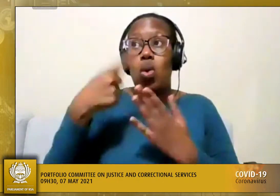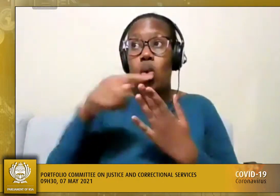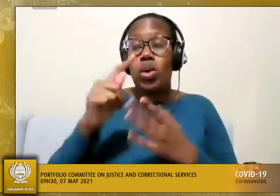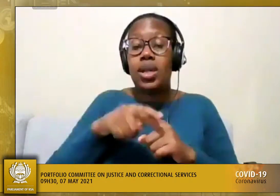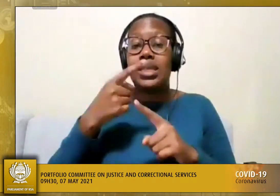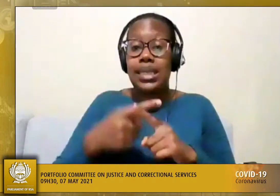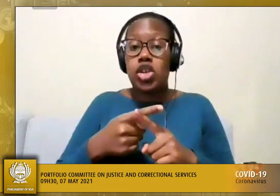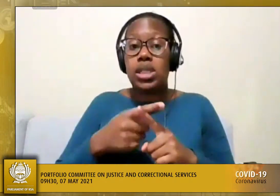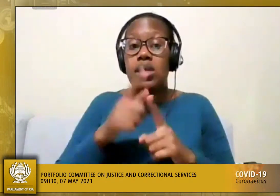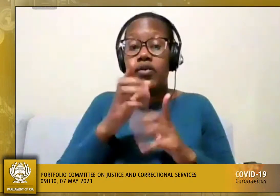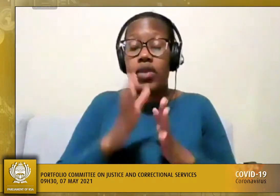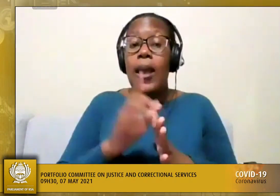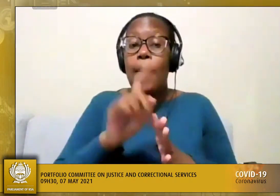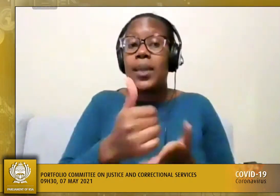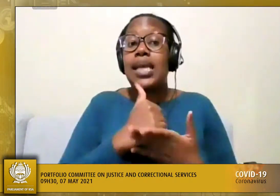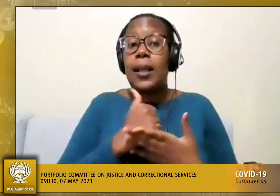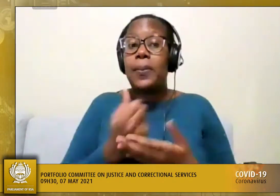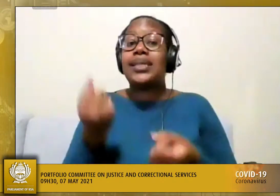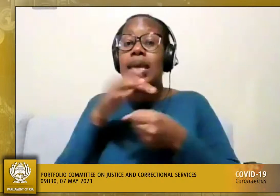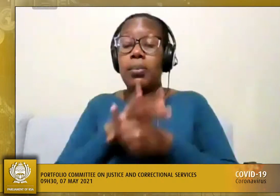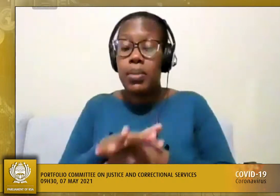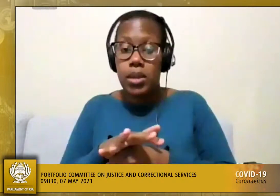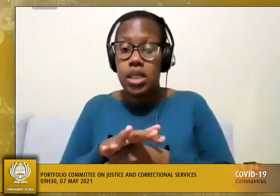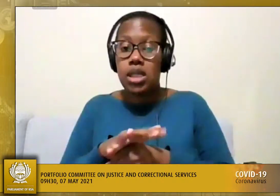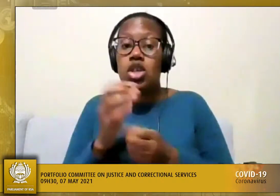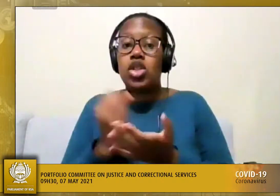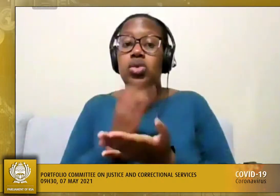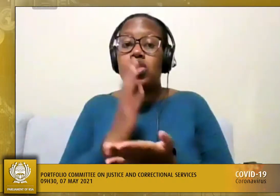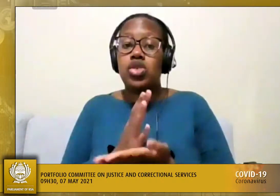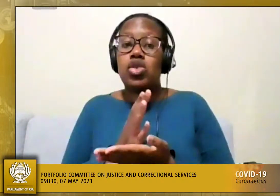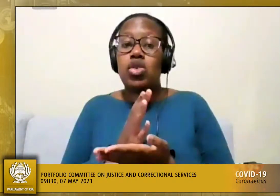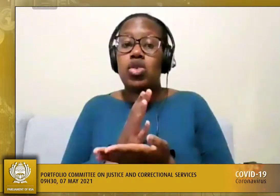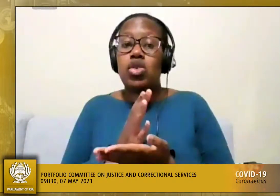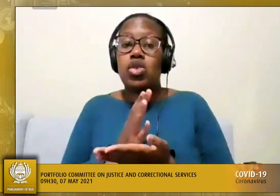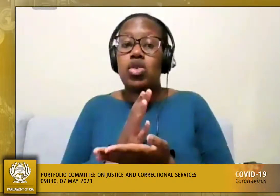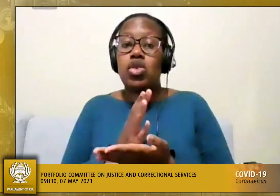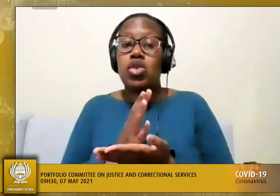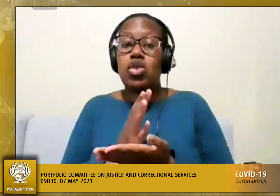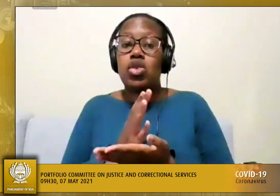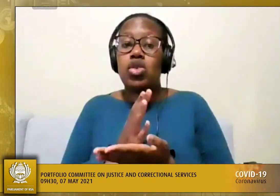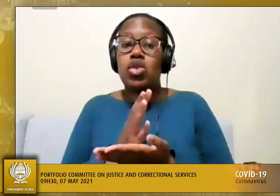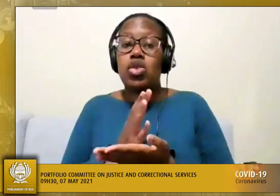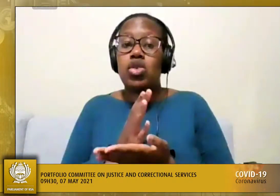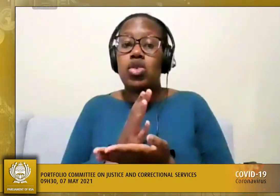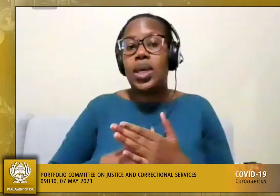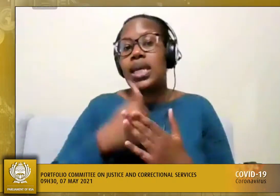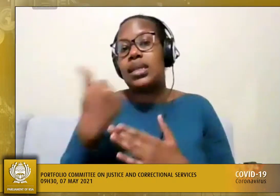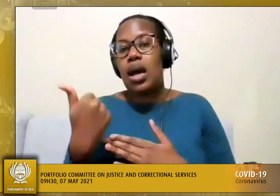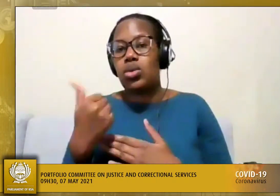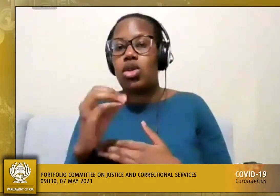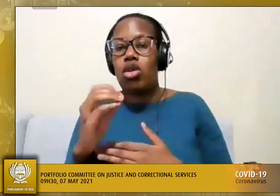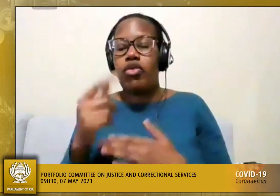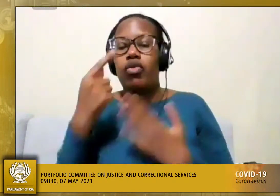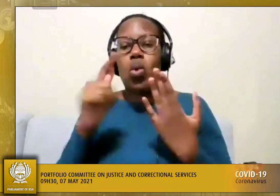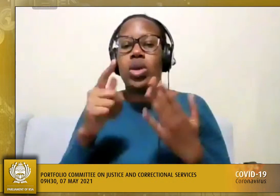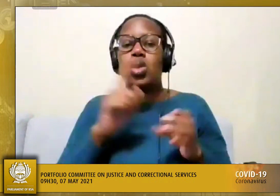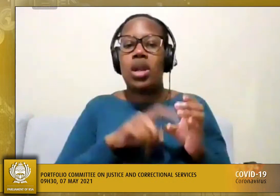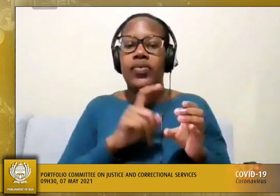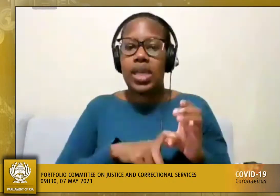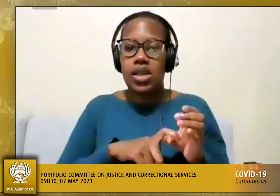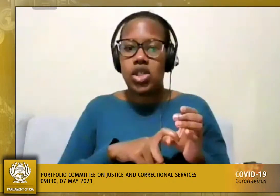us Implement to make sure that we we we get out of qualifications now if I was a football